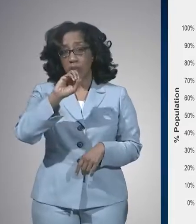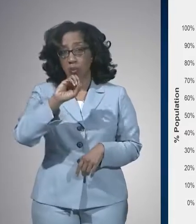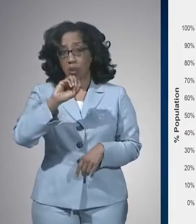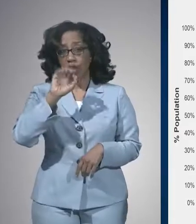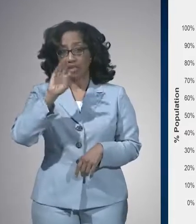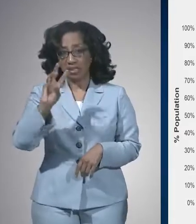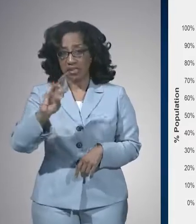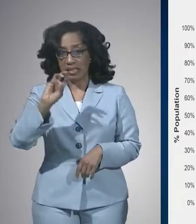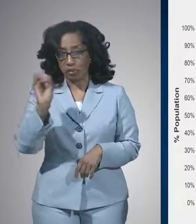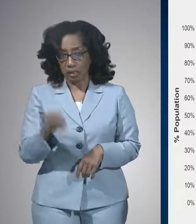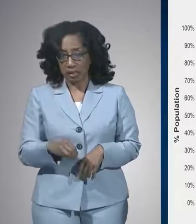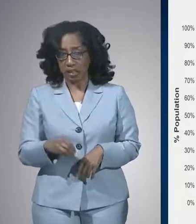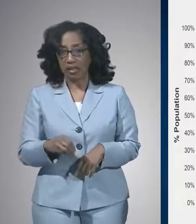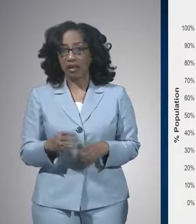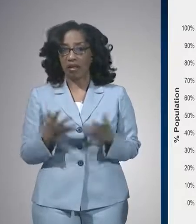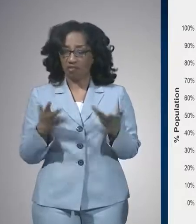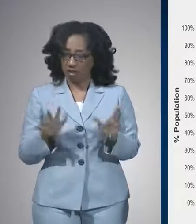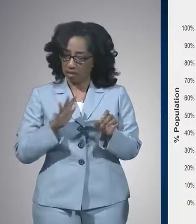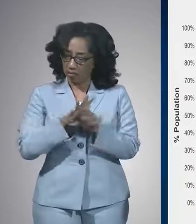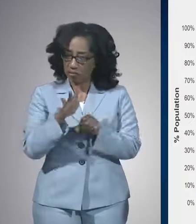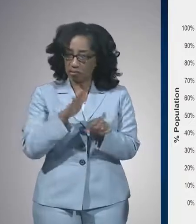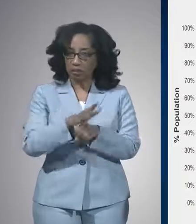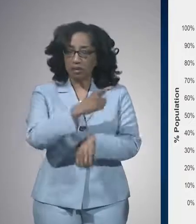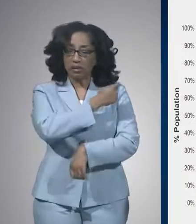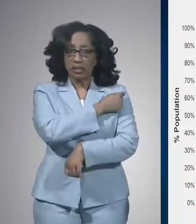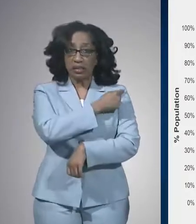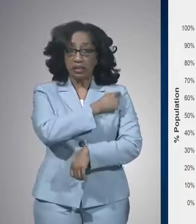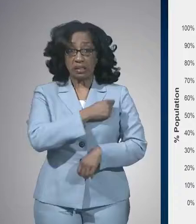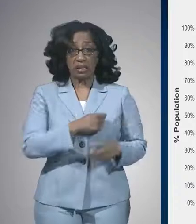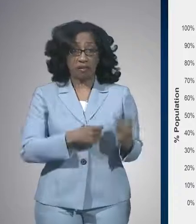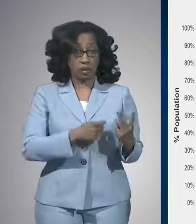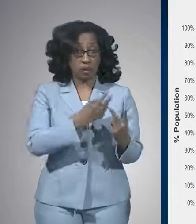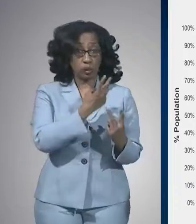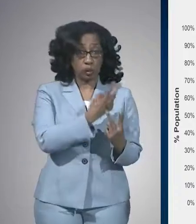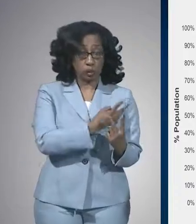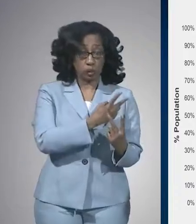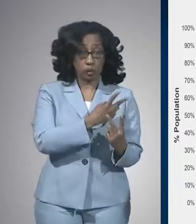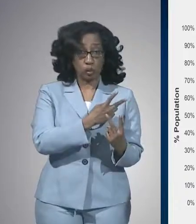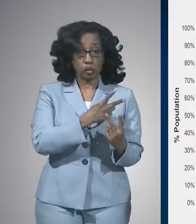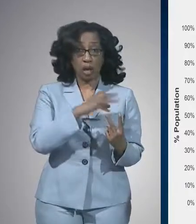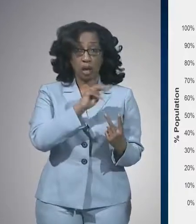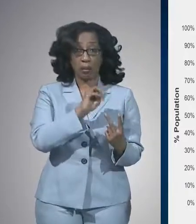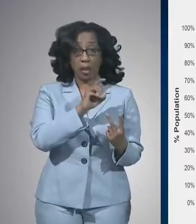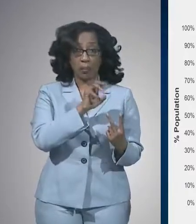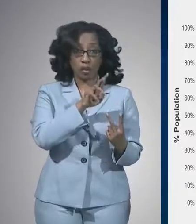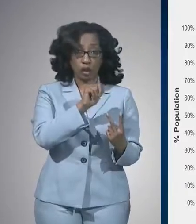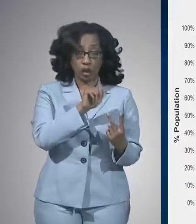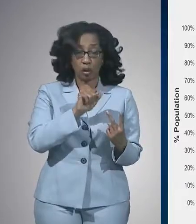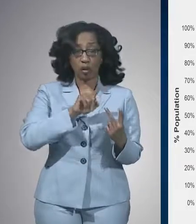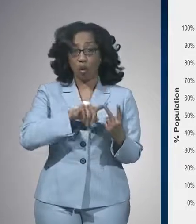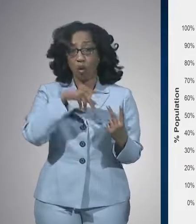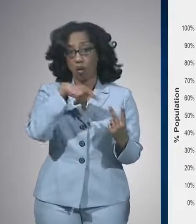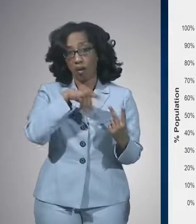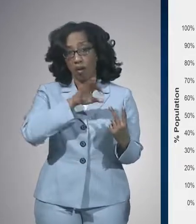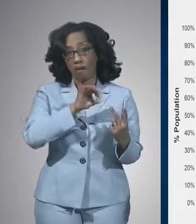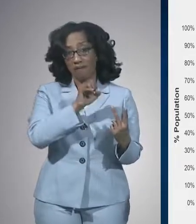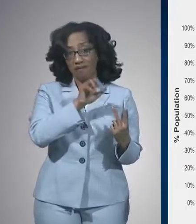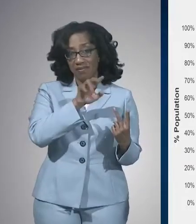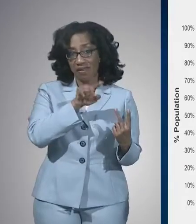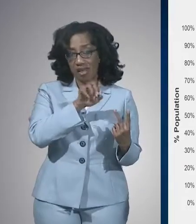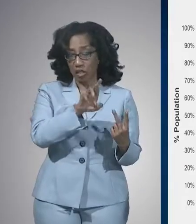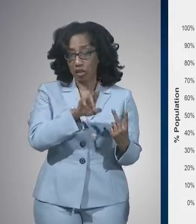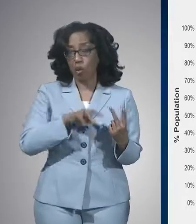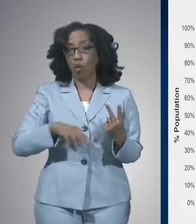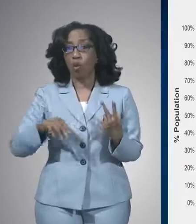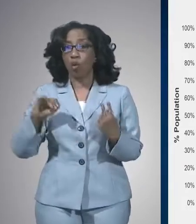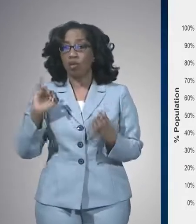population is fully vaccinated, having completed a series of 2 vaccinations of Moderna or Pfizer, or 1 vaccination of